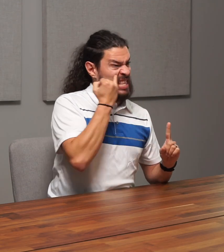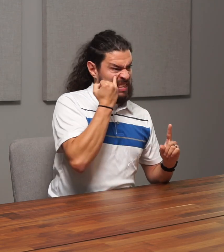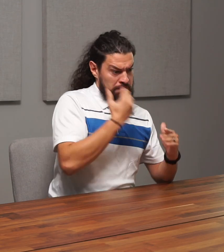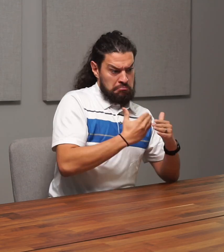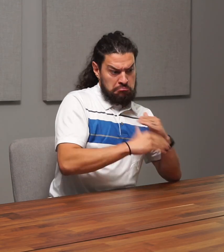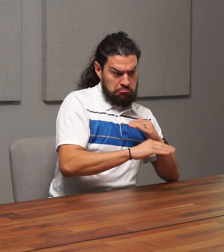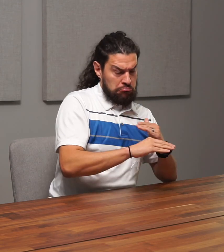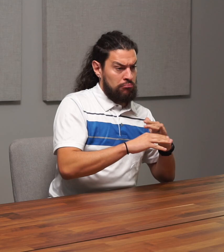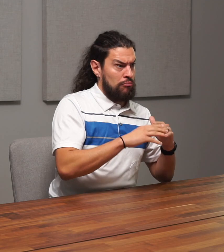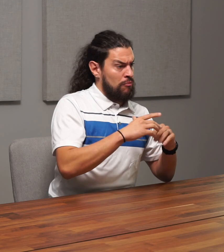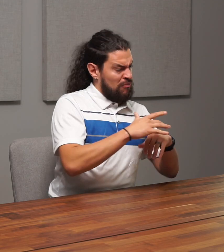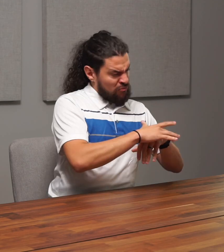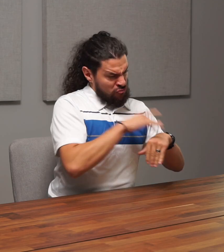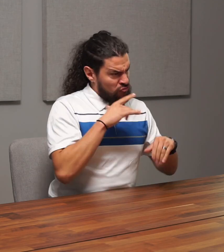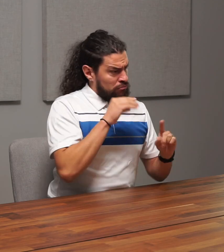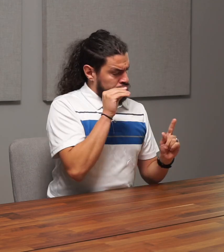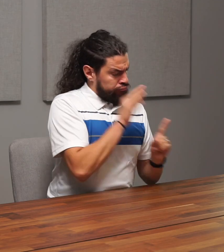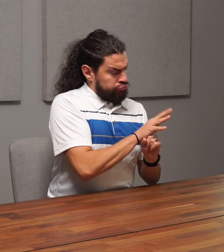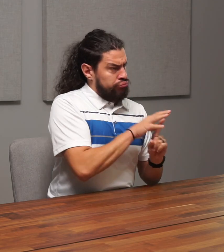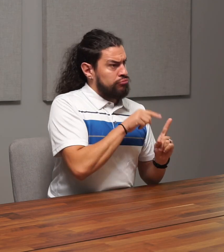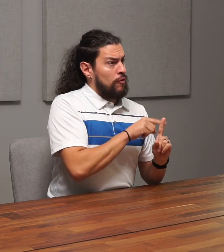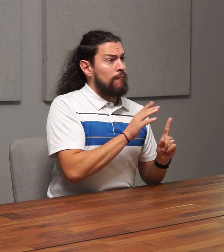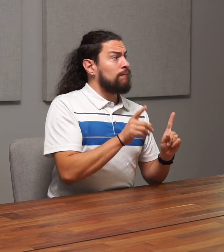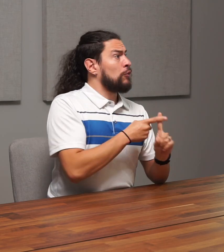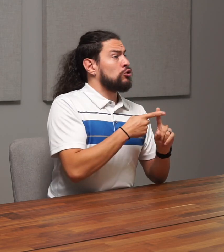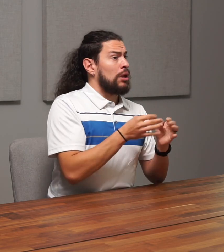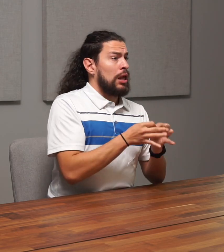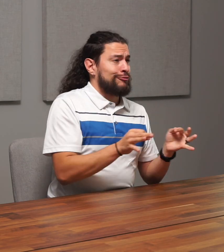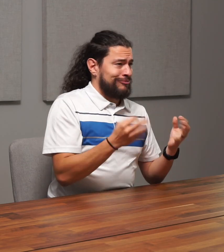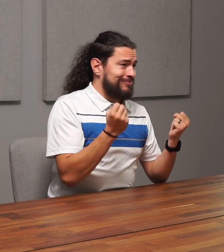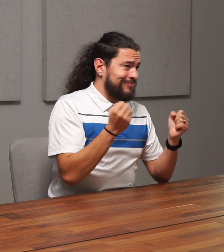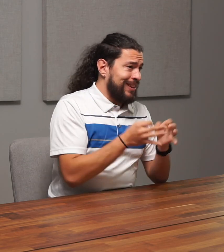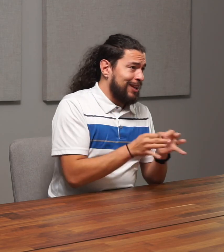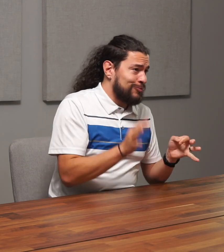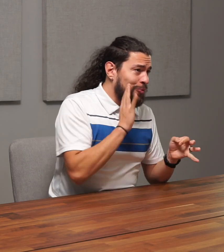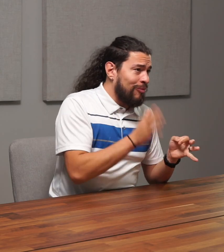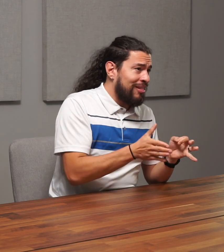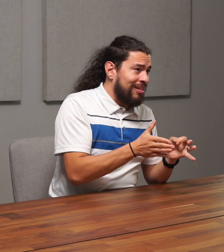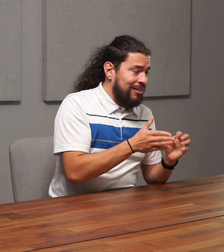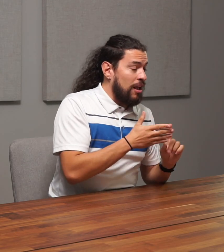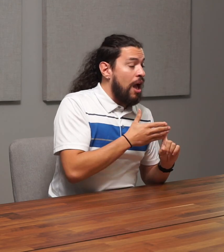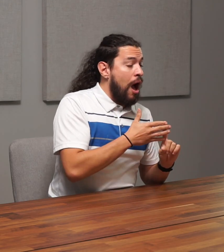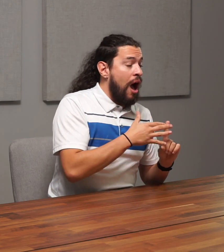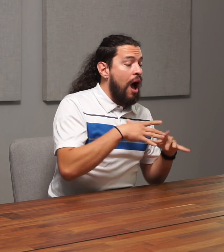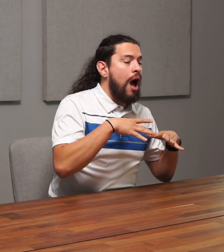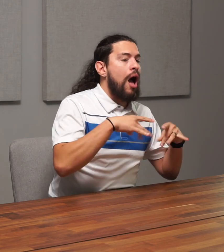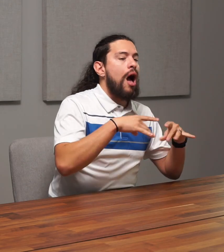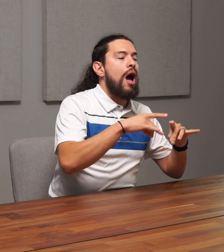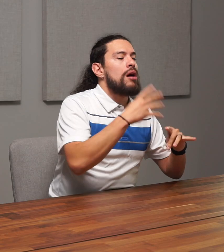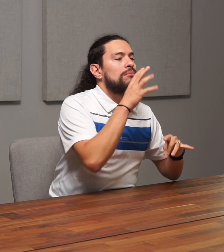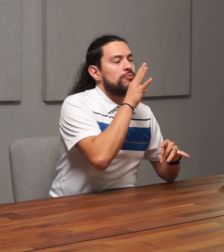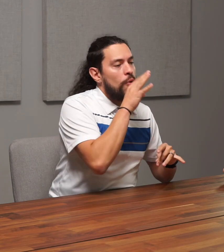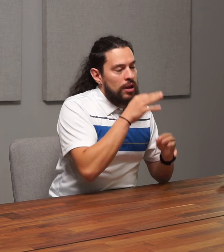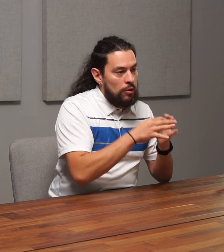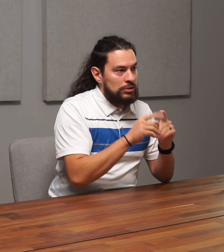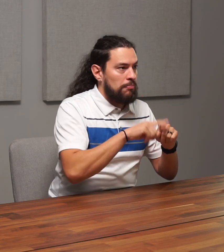so when deaf parents have a hearing child obviously their first language is to